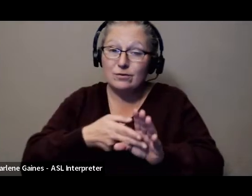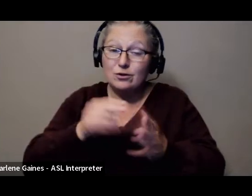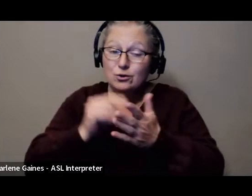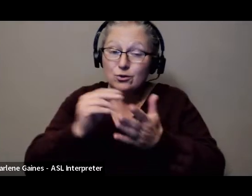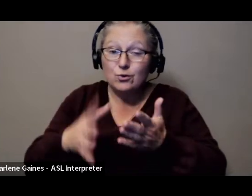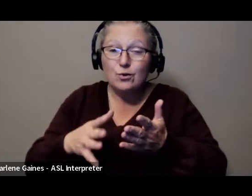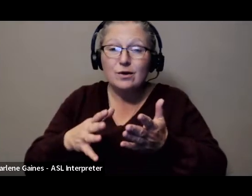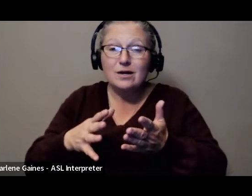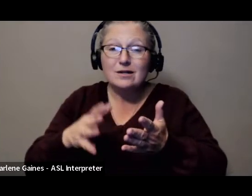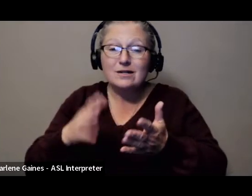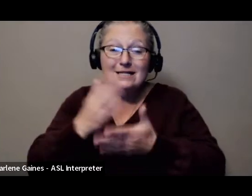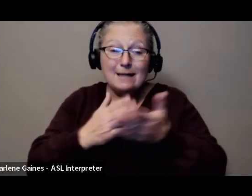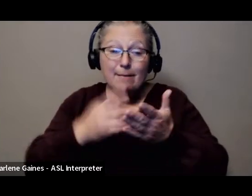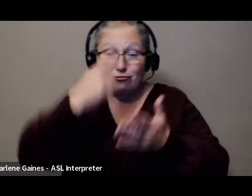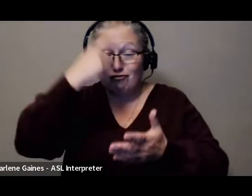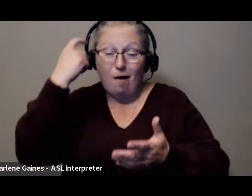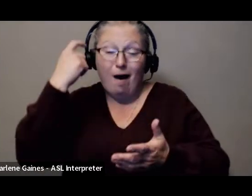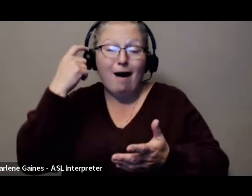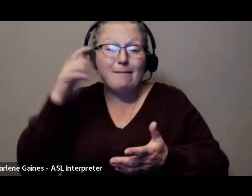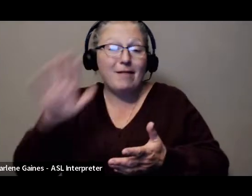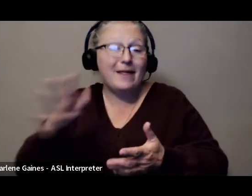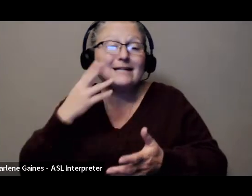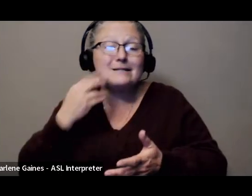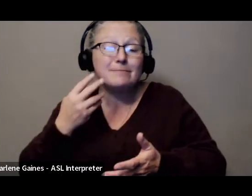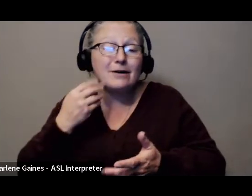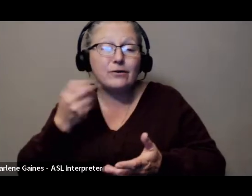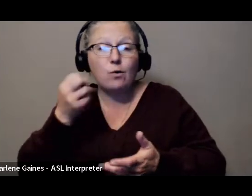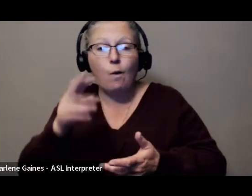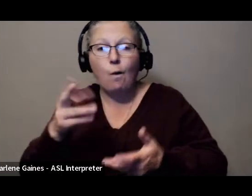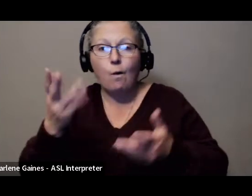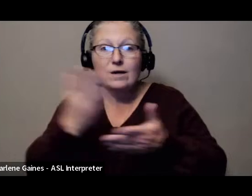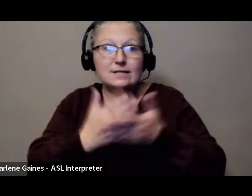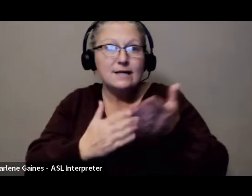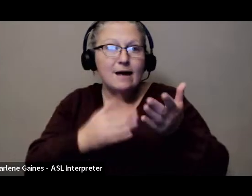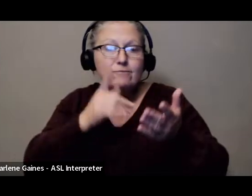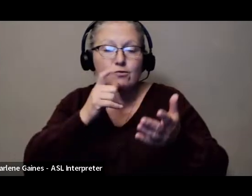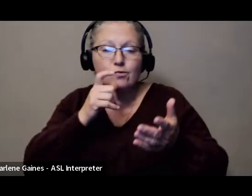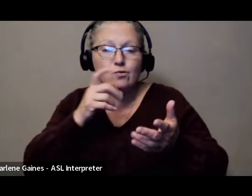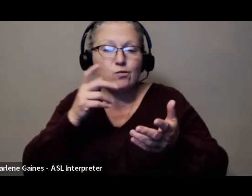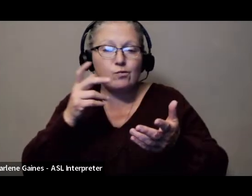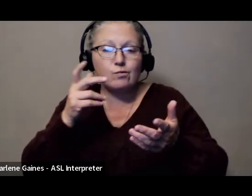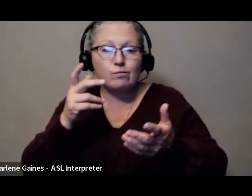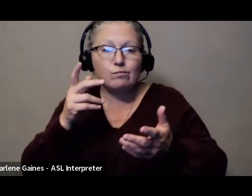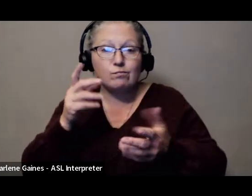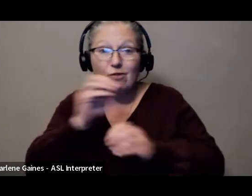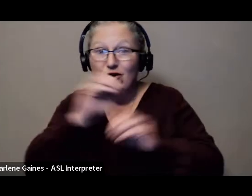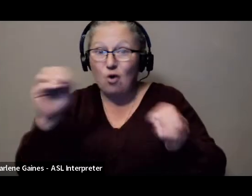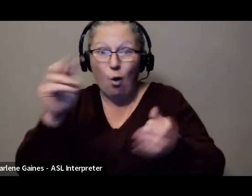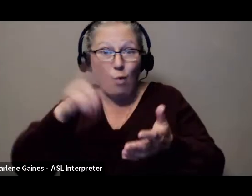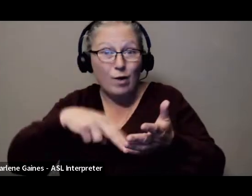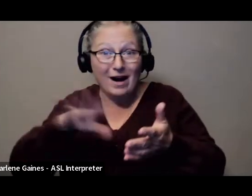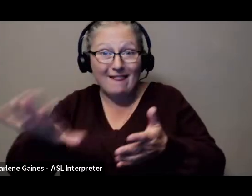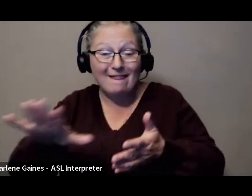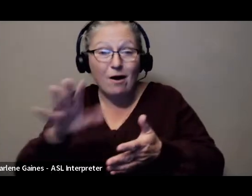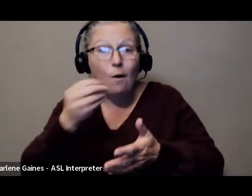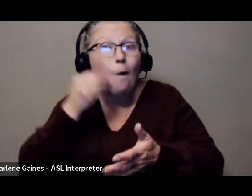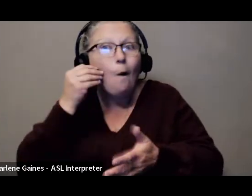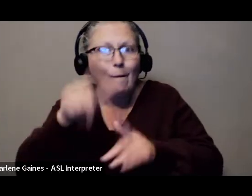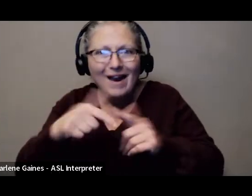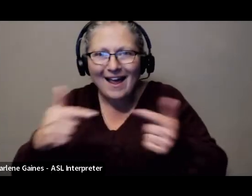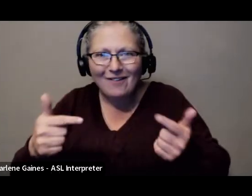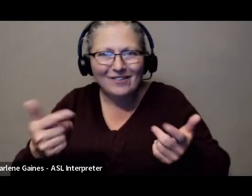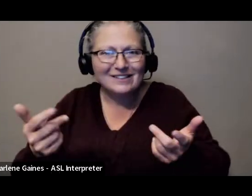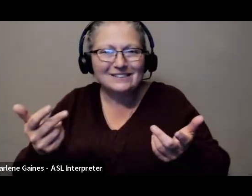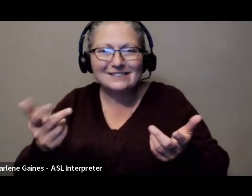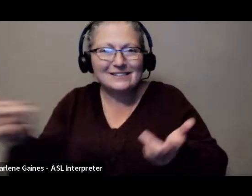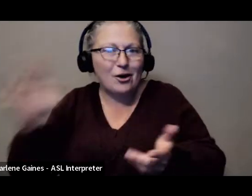is some trauma that they've experienced, or some students who come in and they are illiterate in their home language. So